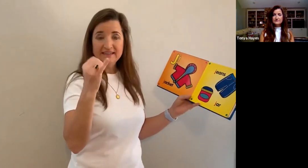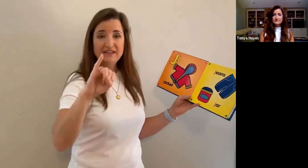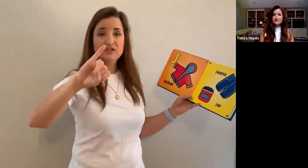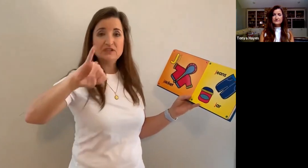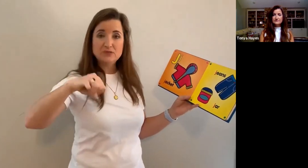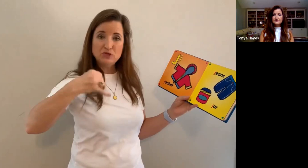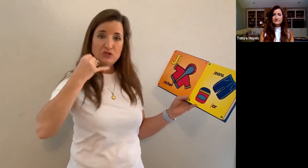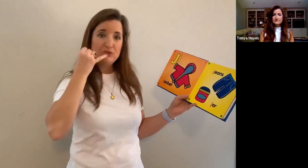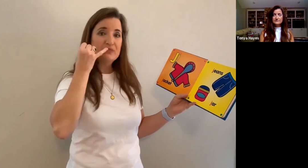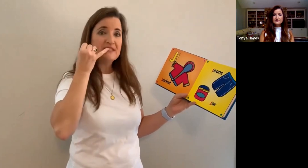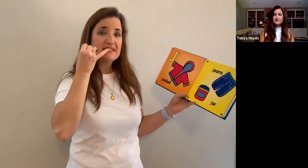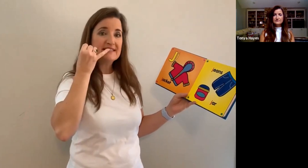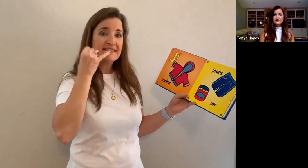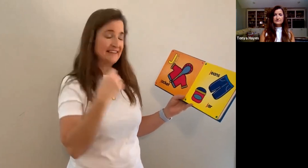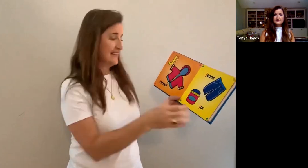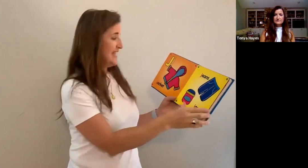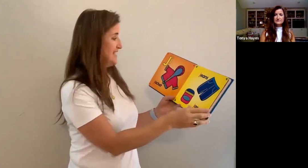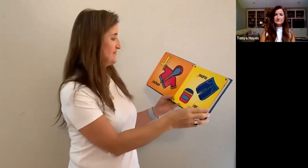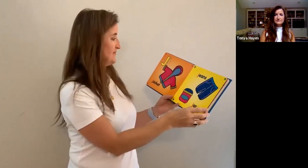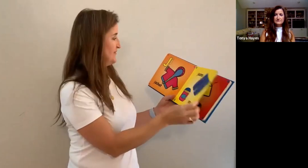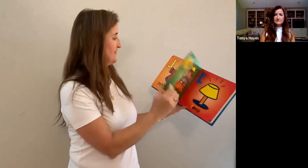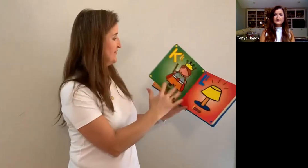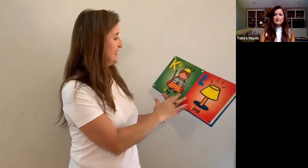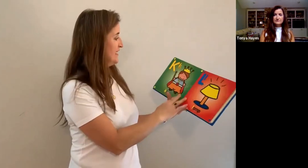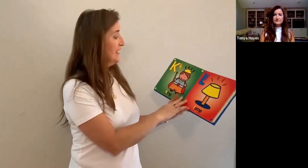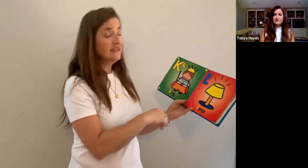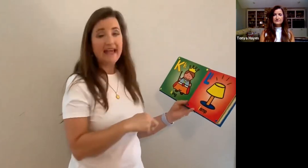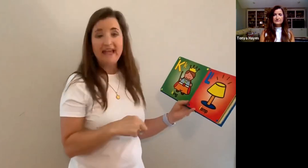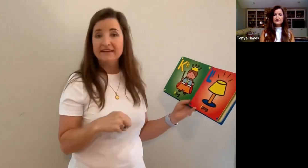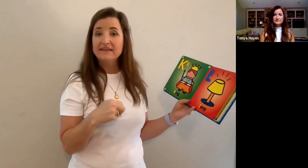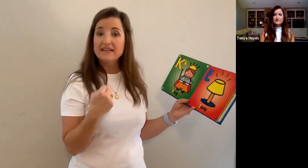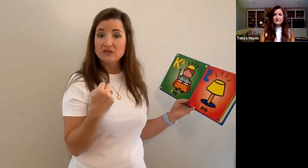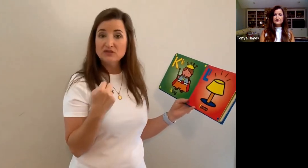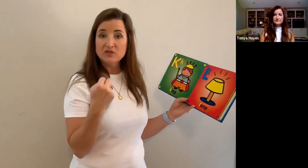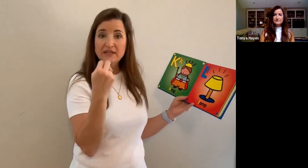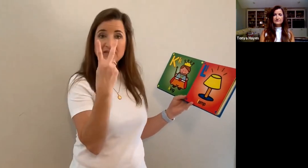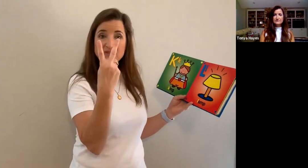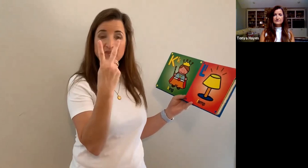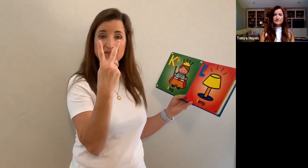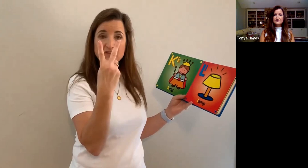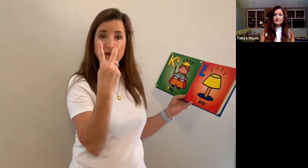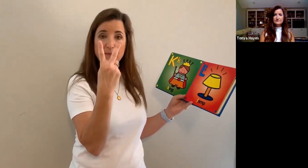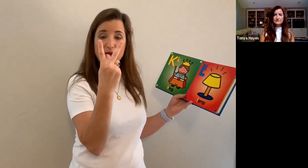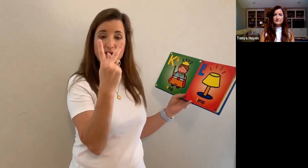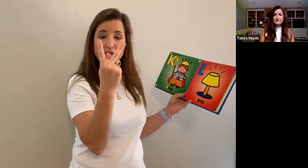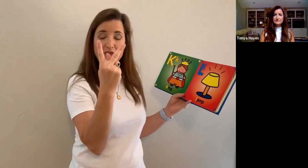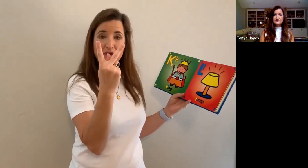J, and you can do juice like that. K,